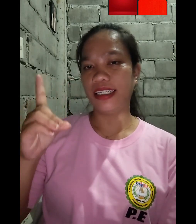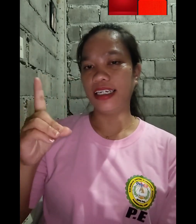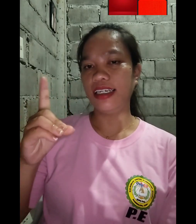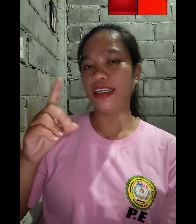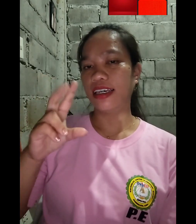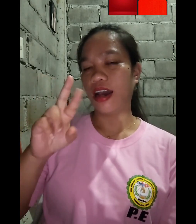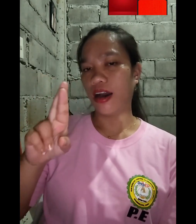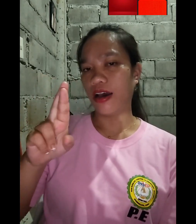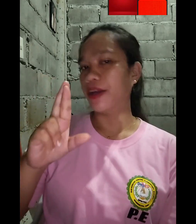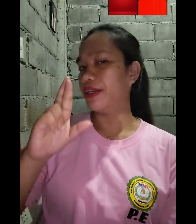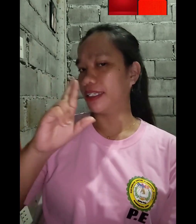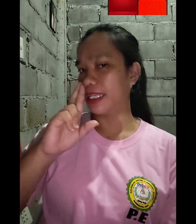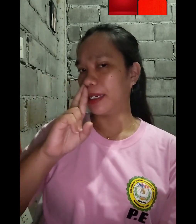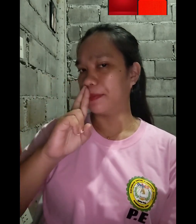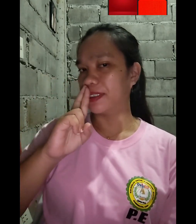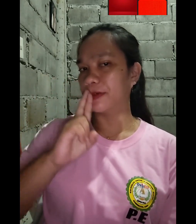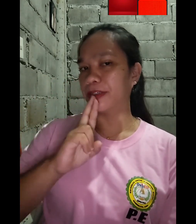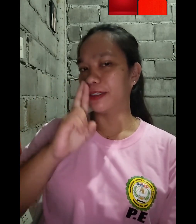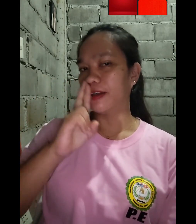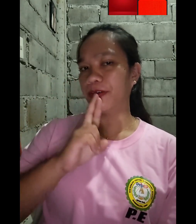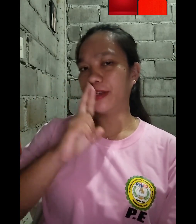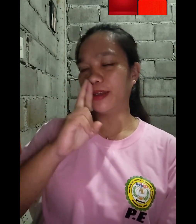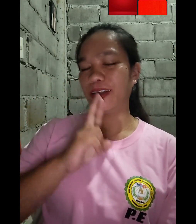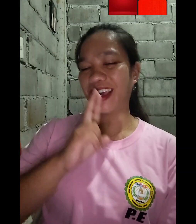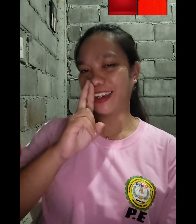R-E-D, R sa lips. Red. Red.